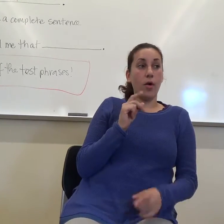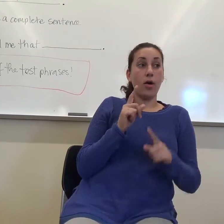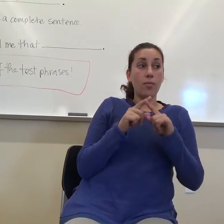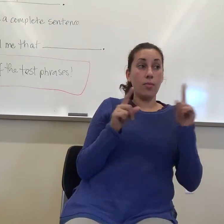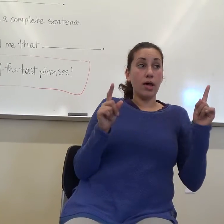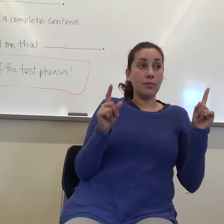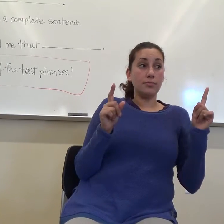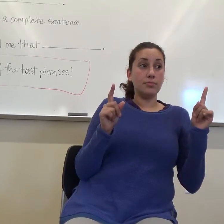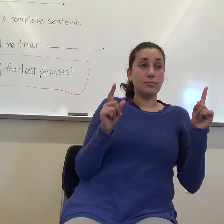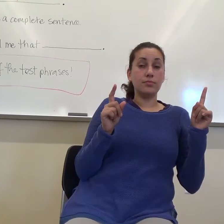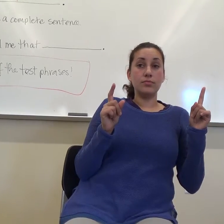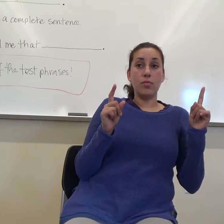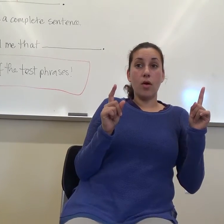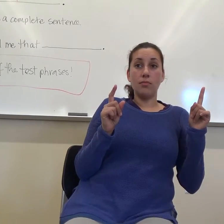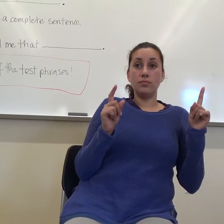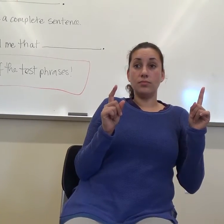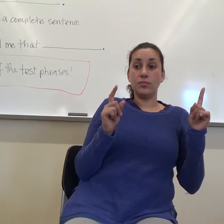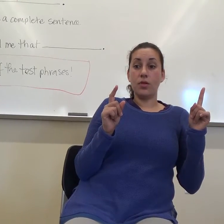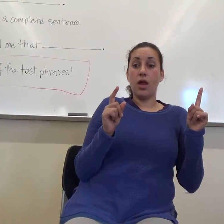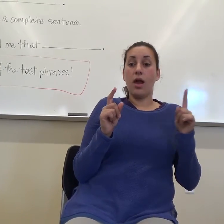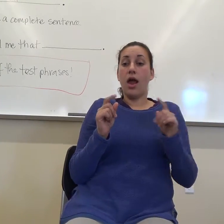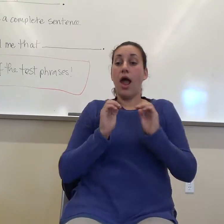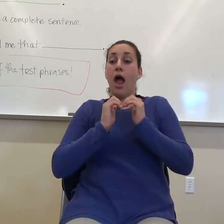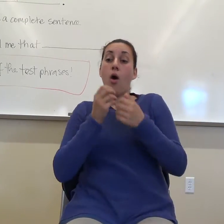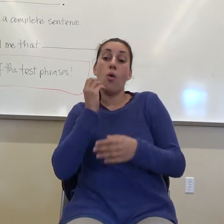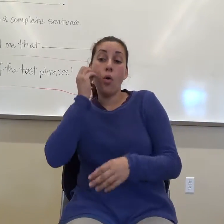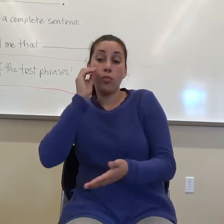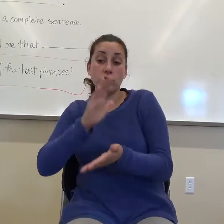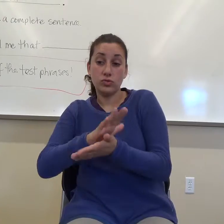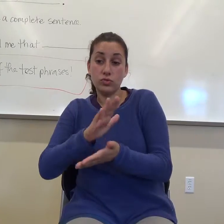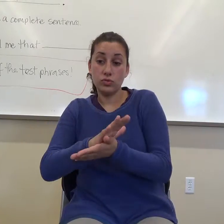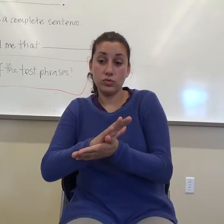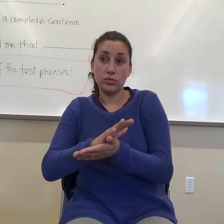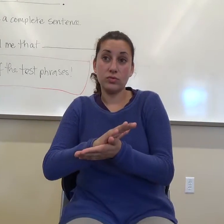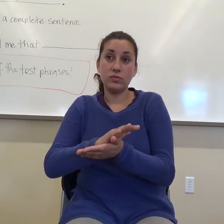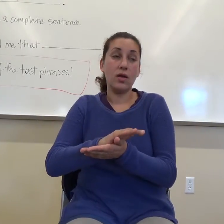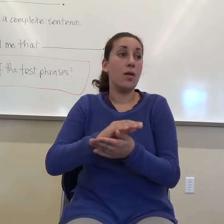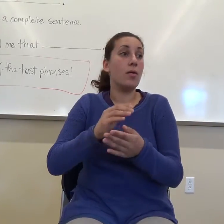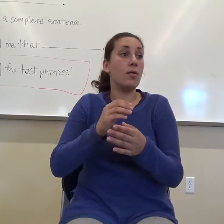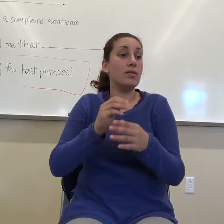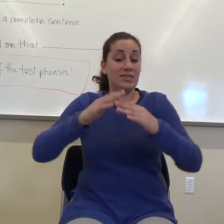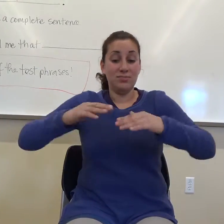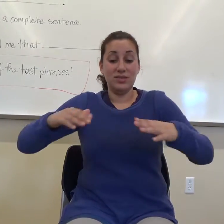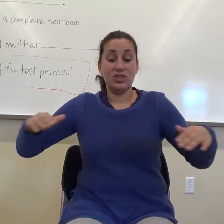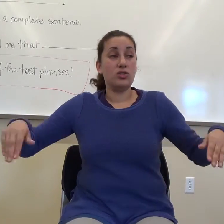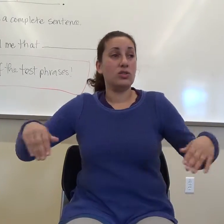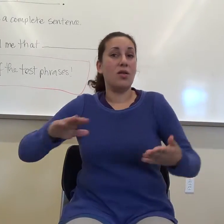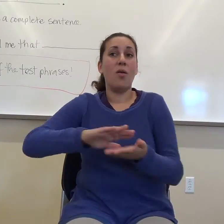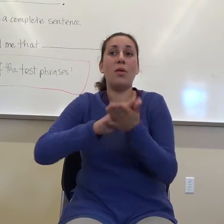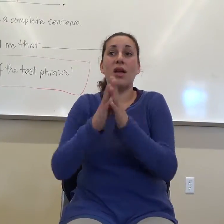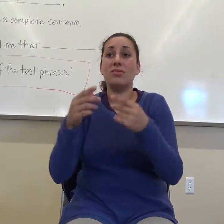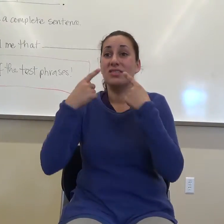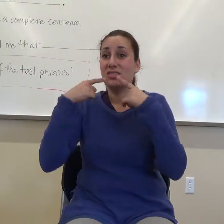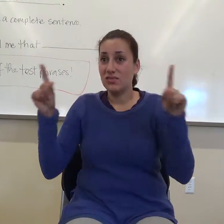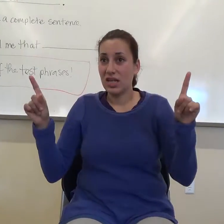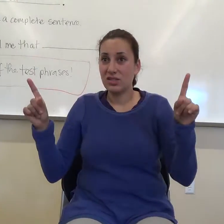the long-term successes have caused parents and educators to reconsider the practice.